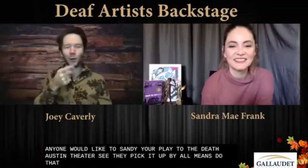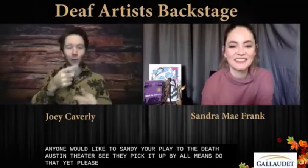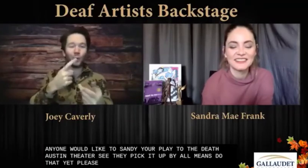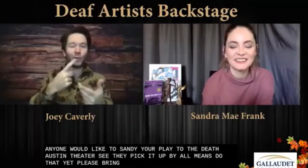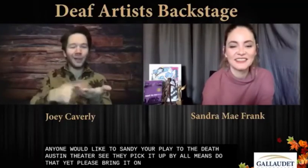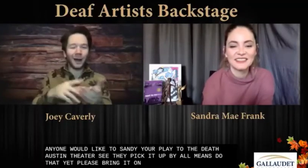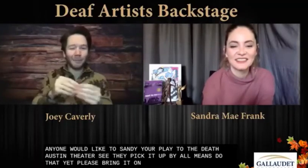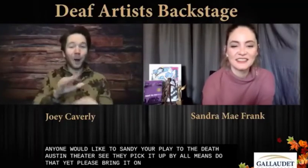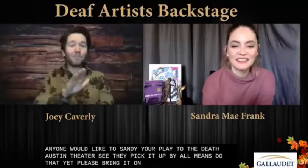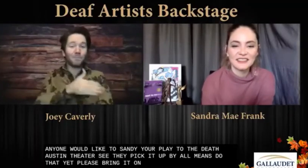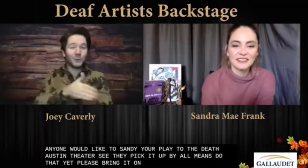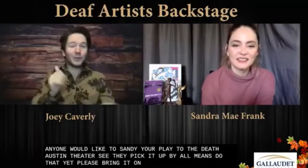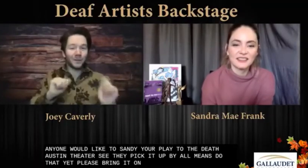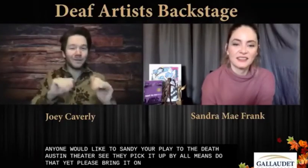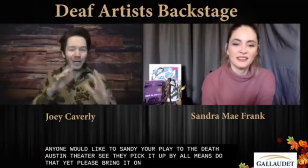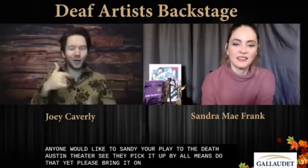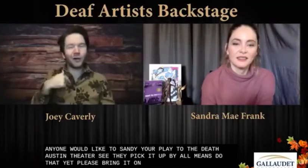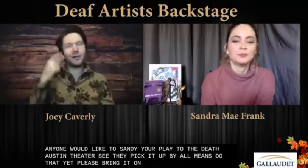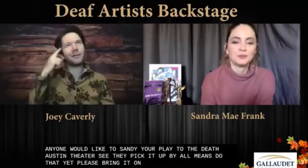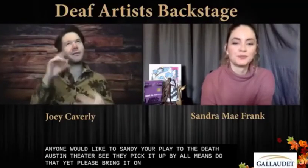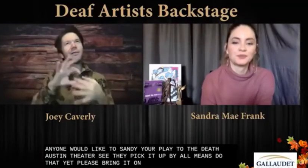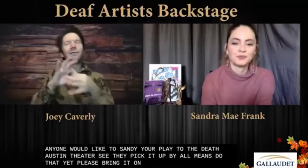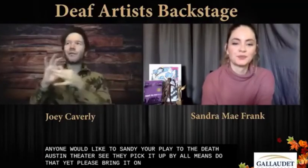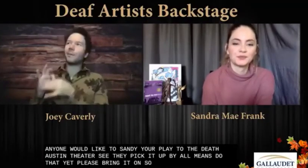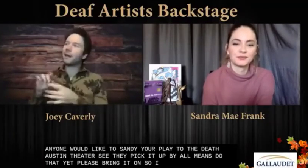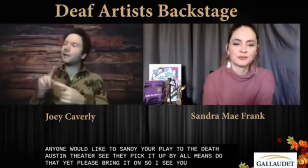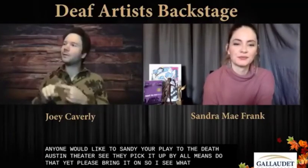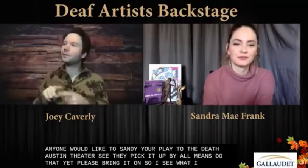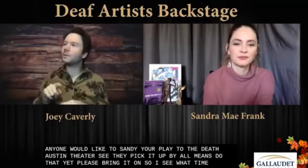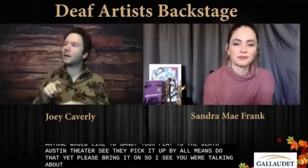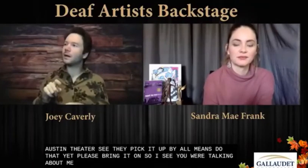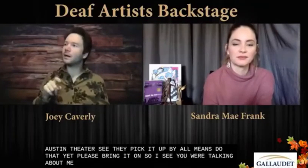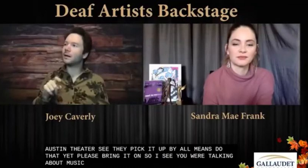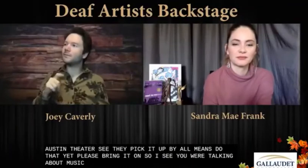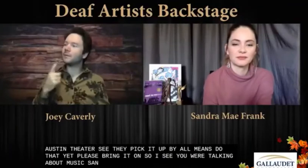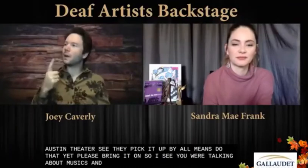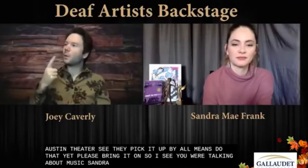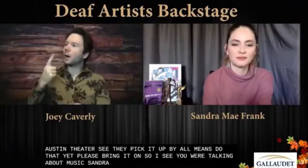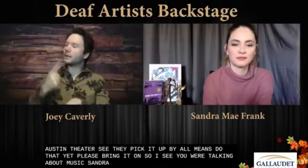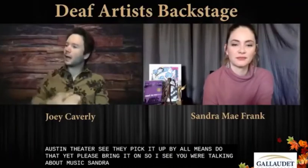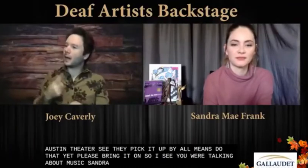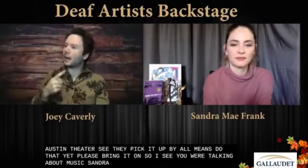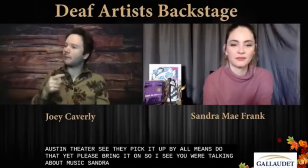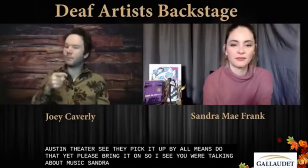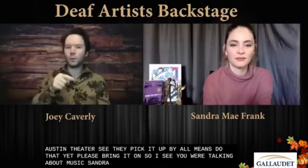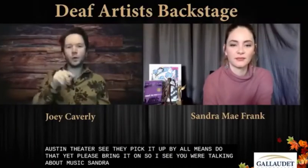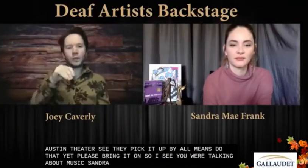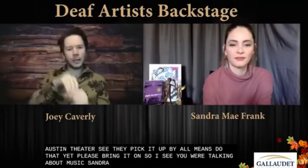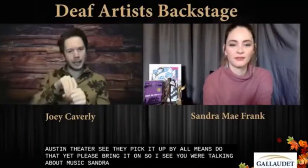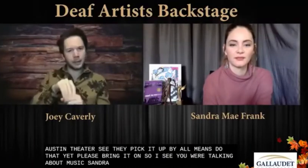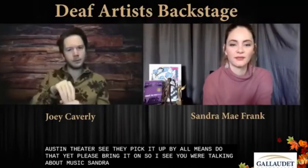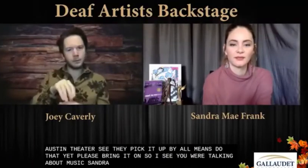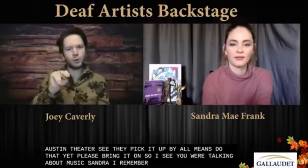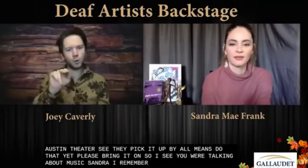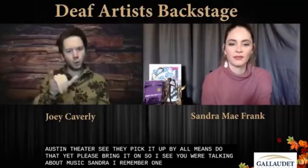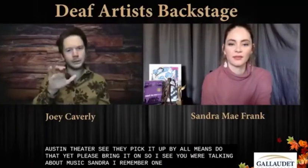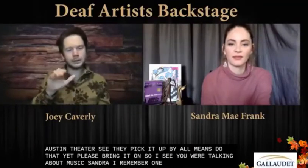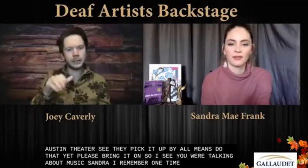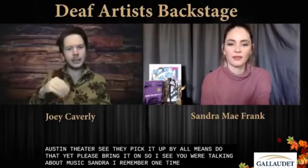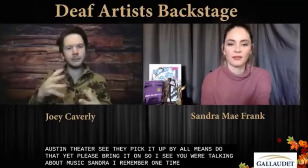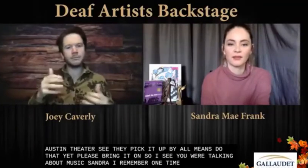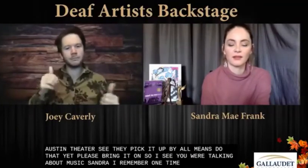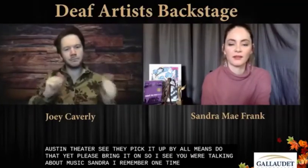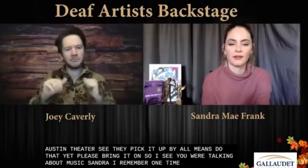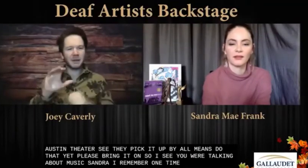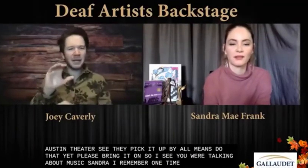bring it on so as you were talking about music Sandra um i remember one time